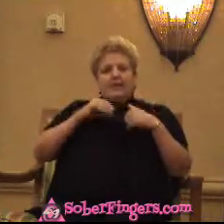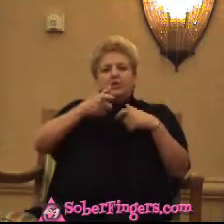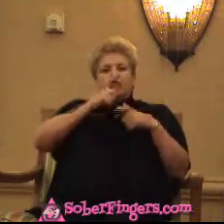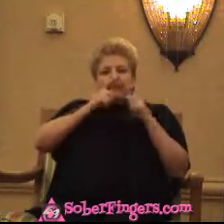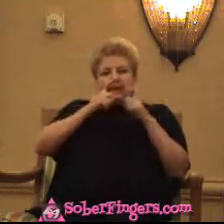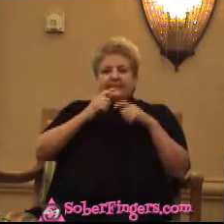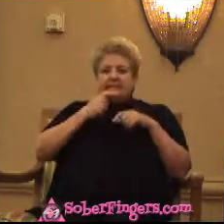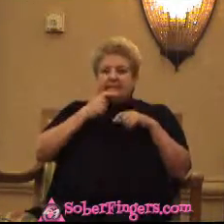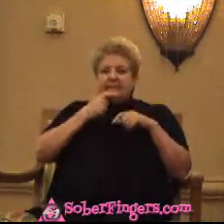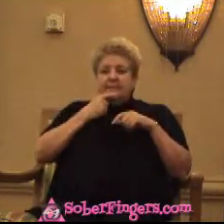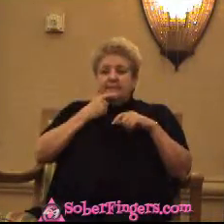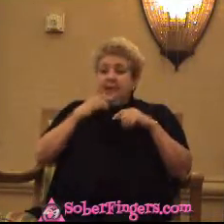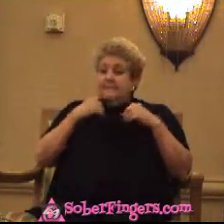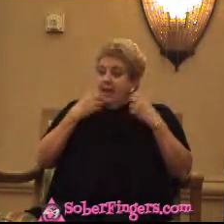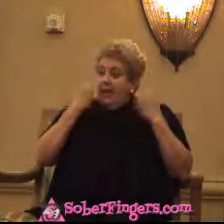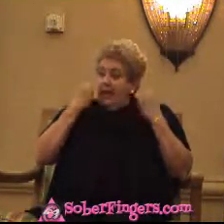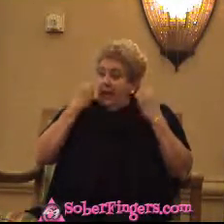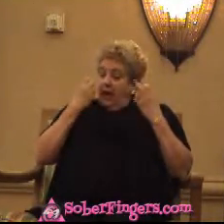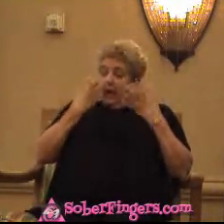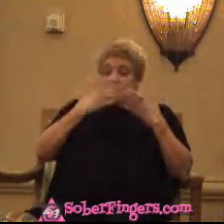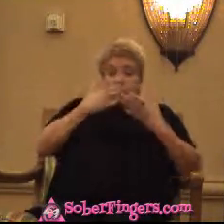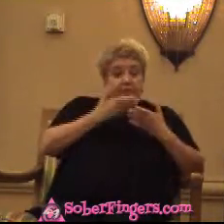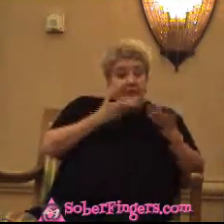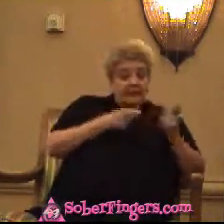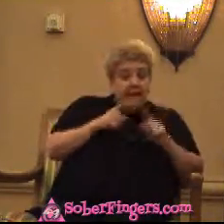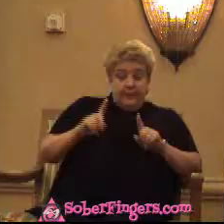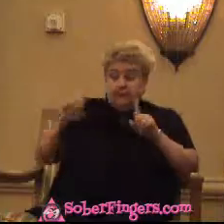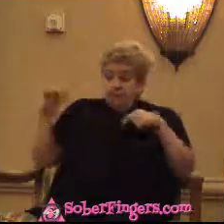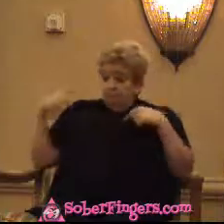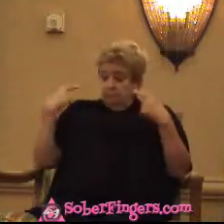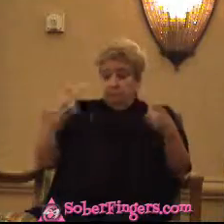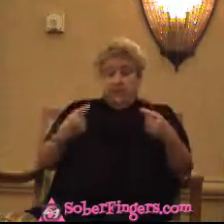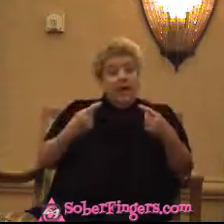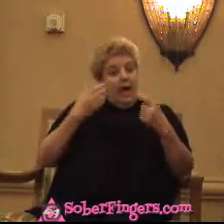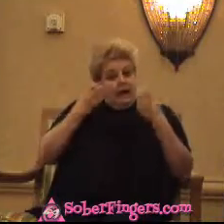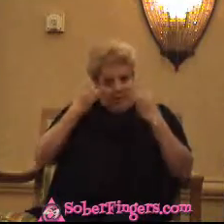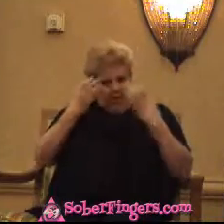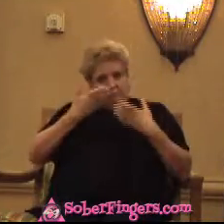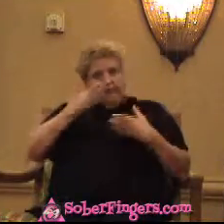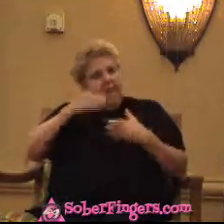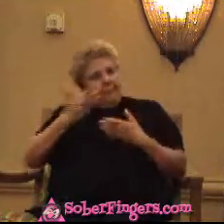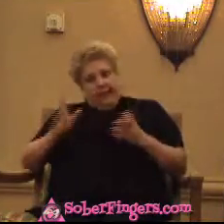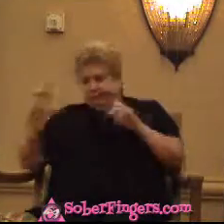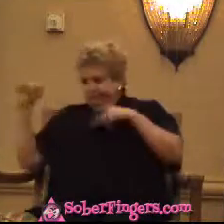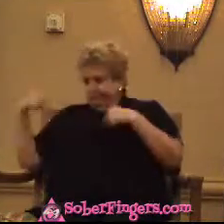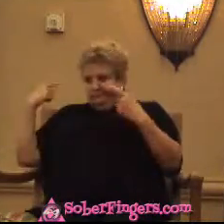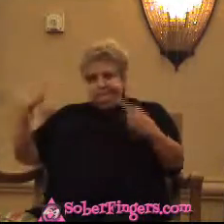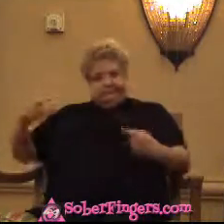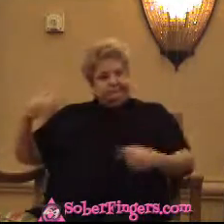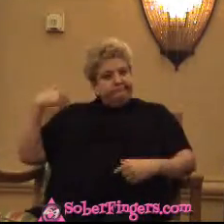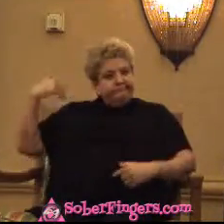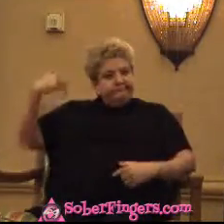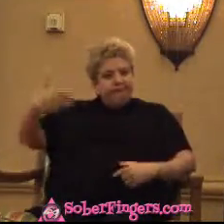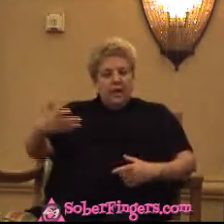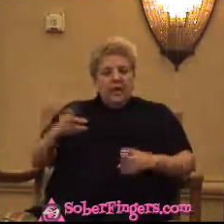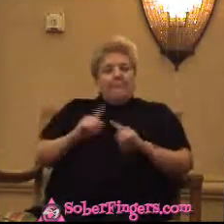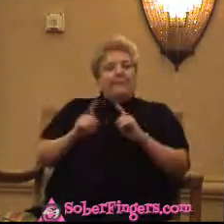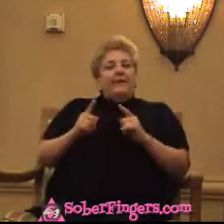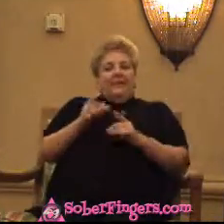lot of good things happen to me and a lot of bad things happen to me since then. But the alcohol was gone. I'll